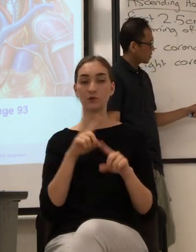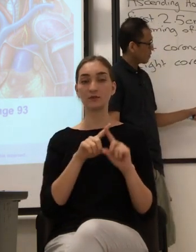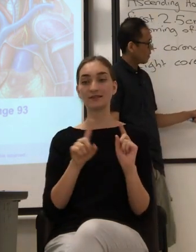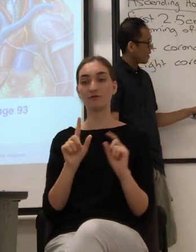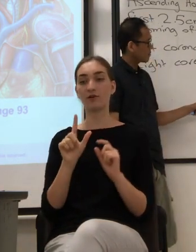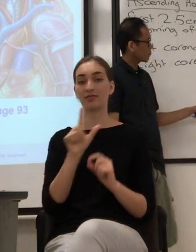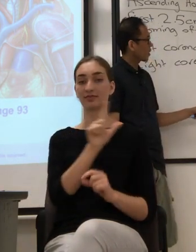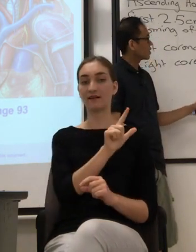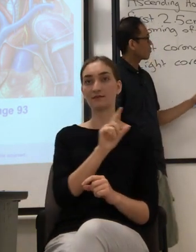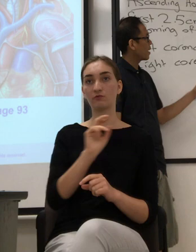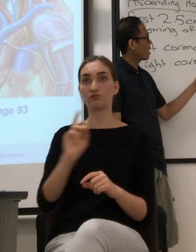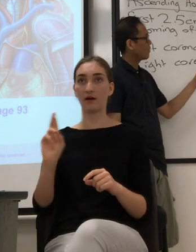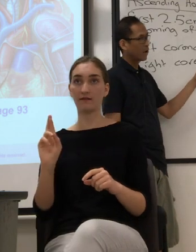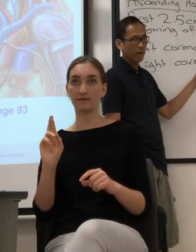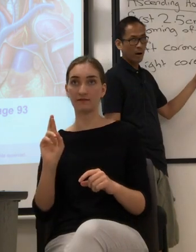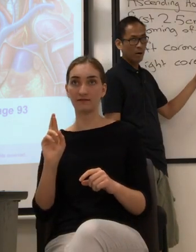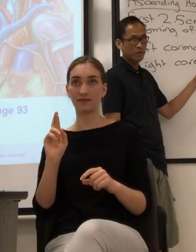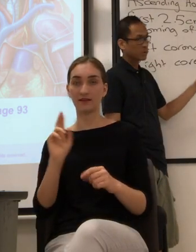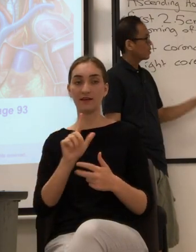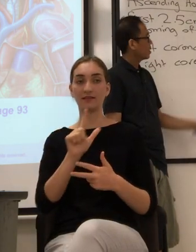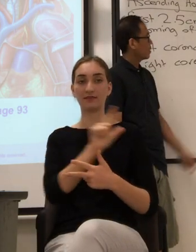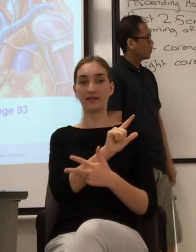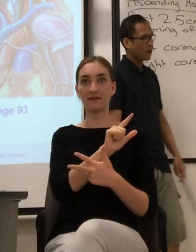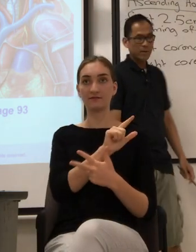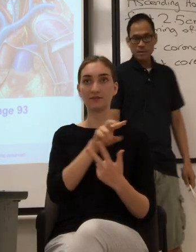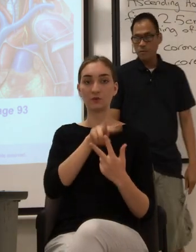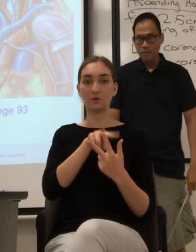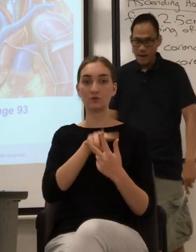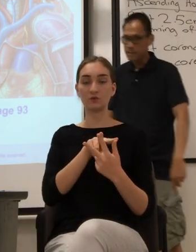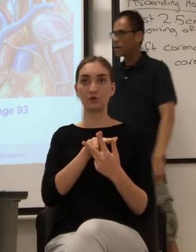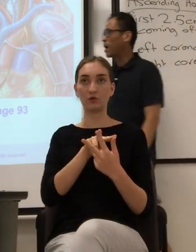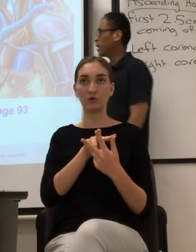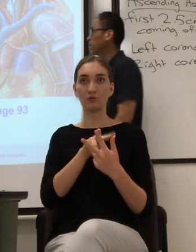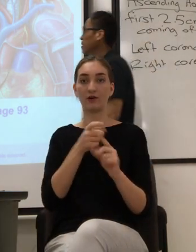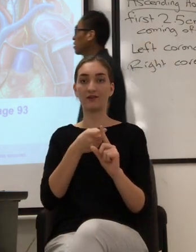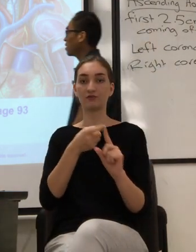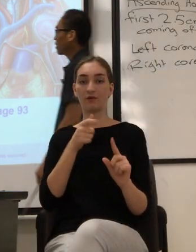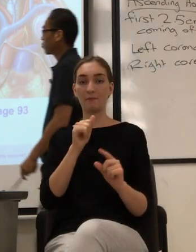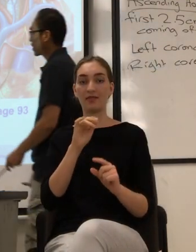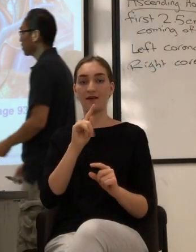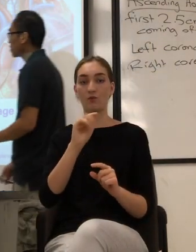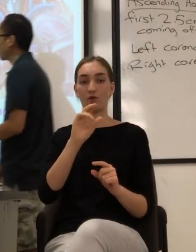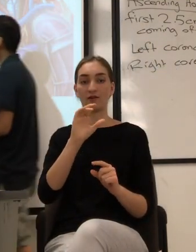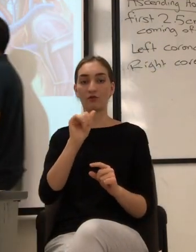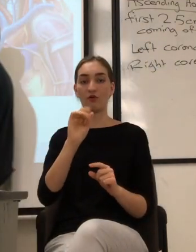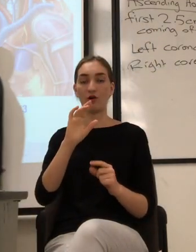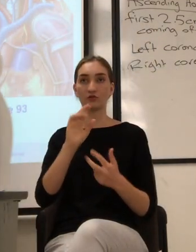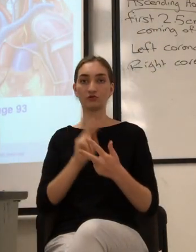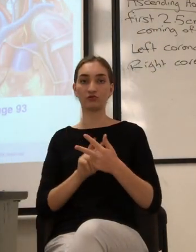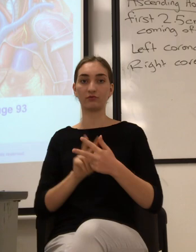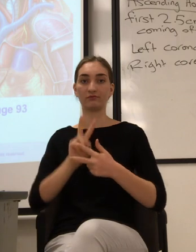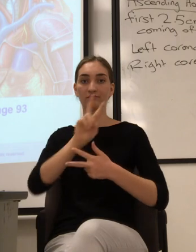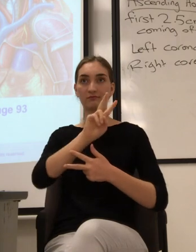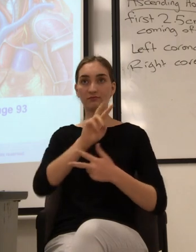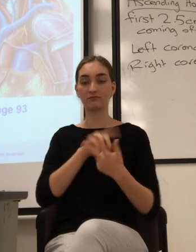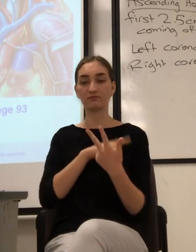The ones on the left branch right off the aortic arch. But notice on the right side, the brachiocephalic